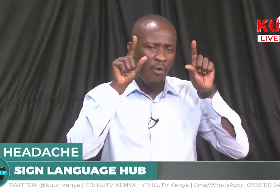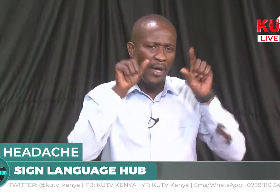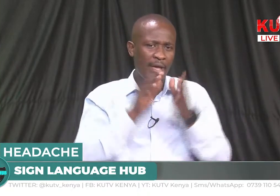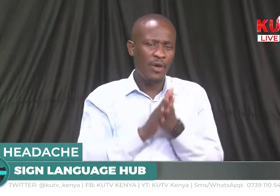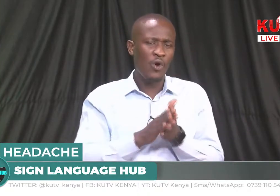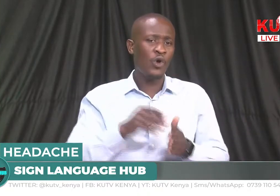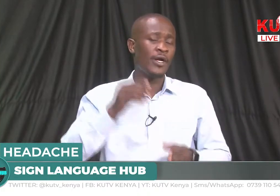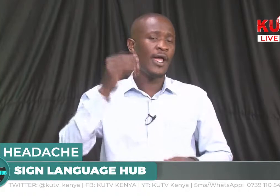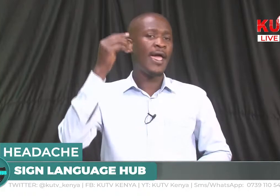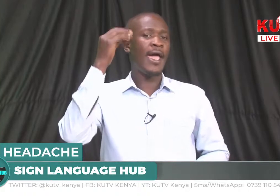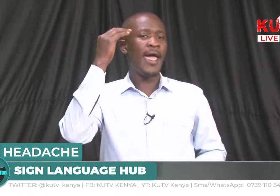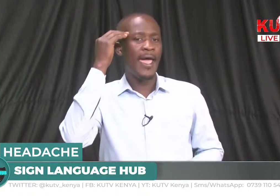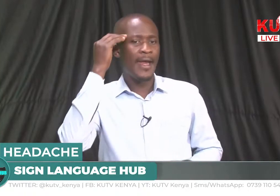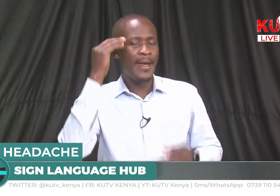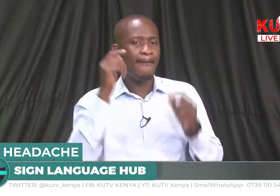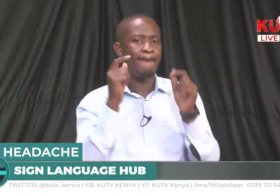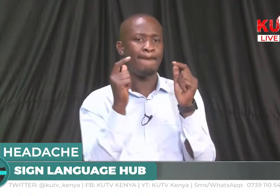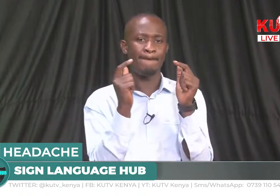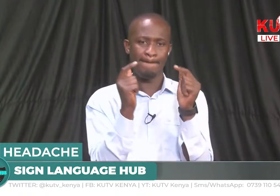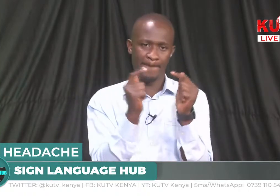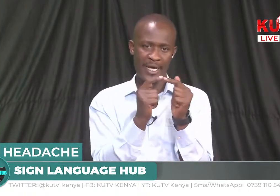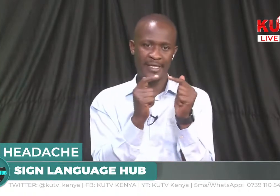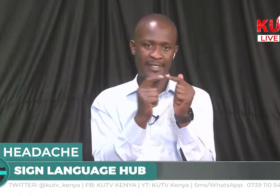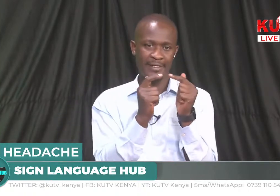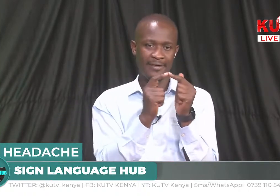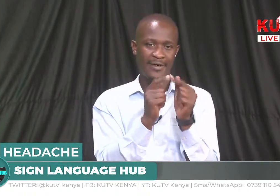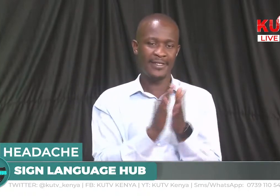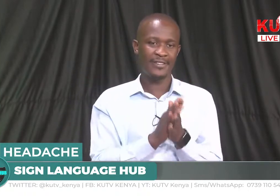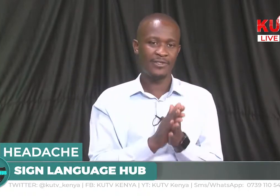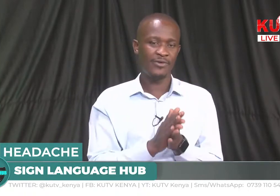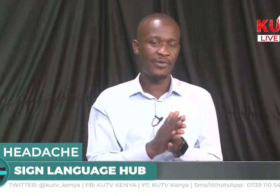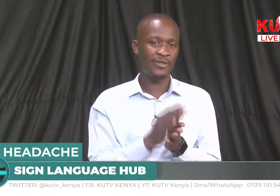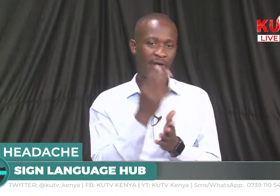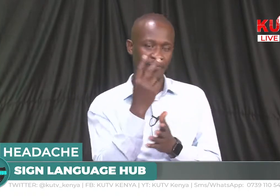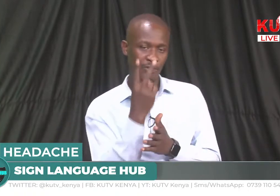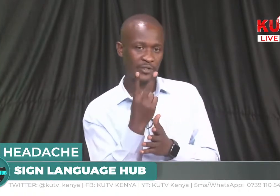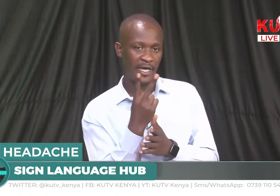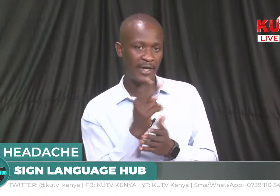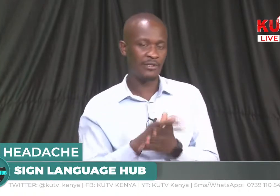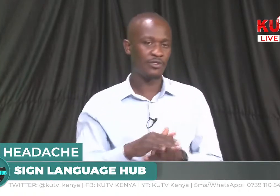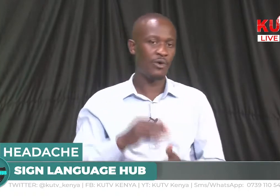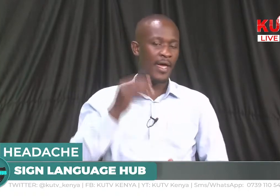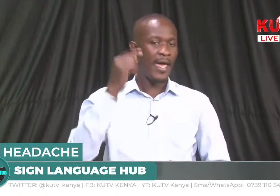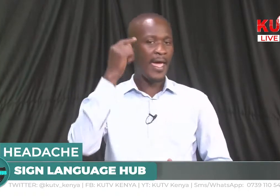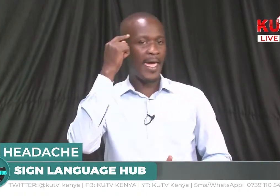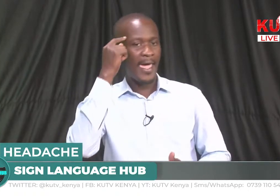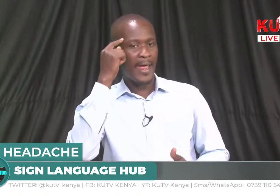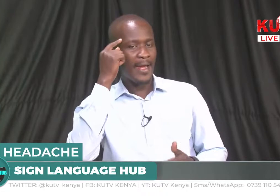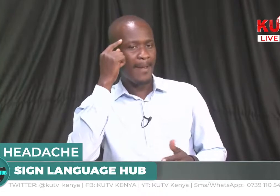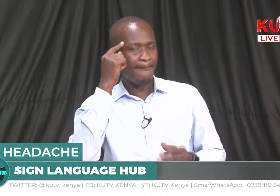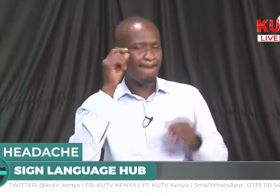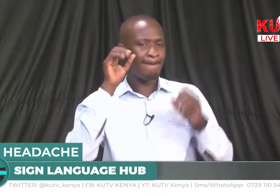Okay. Or head. Pain, all right? So you have two signs. So head